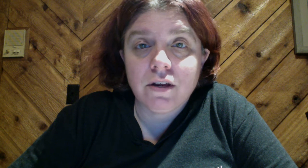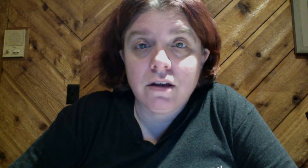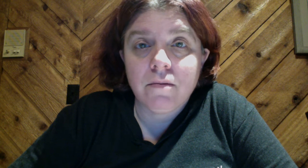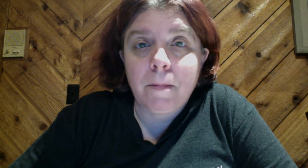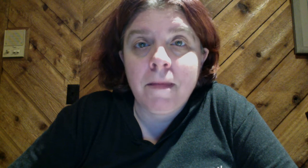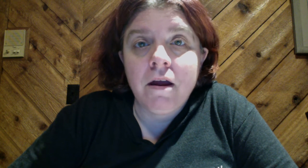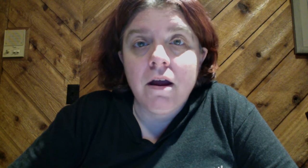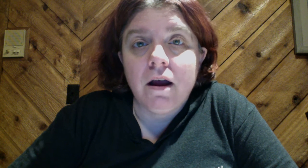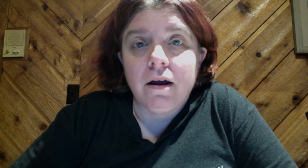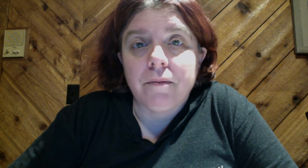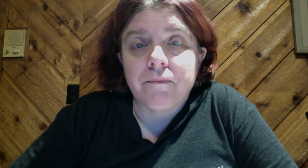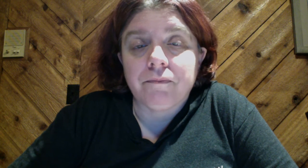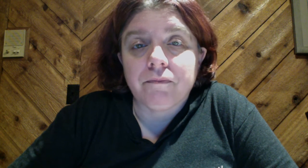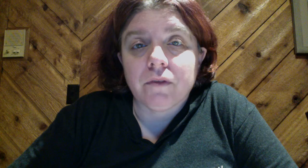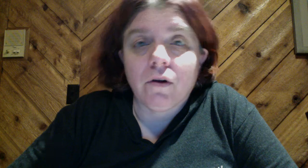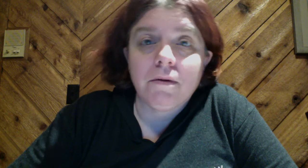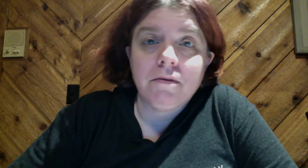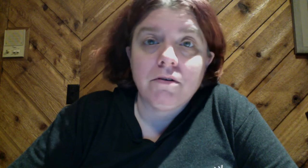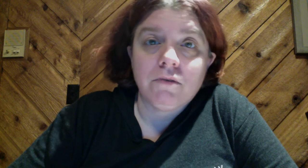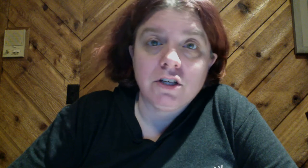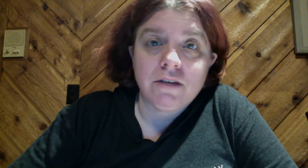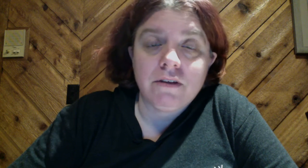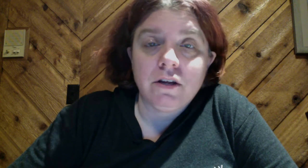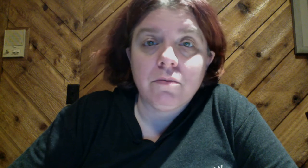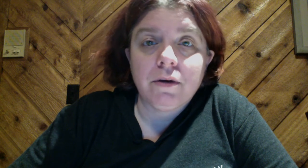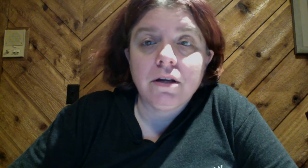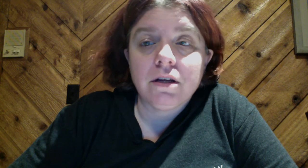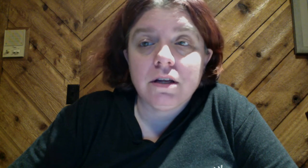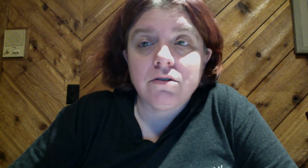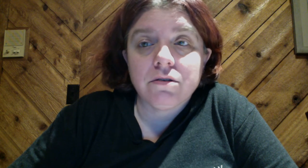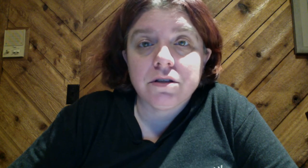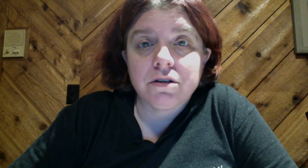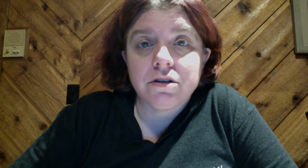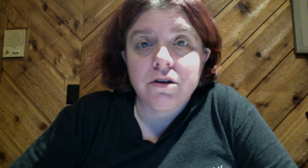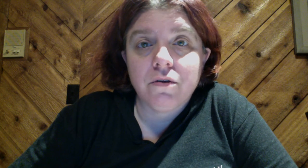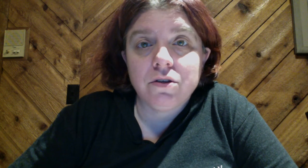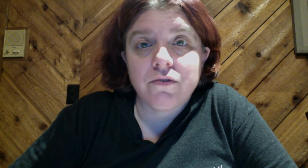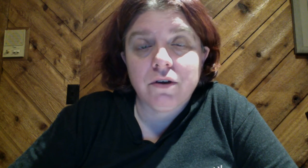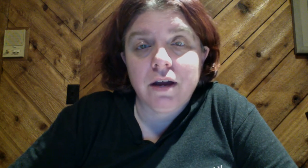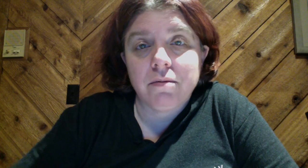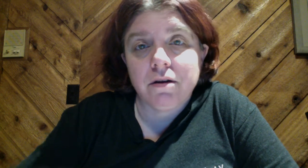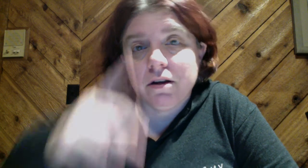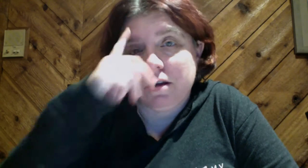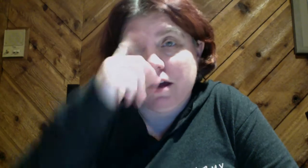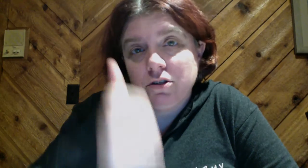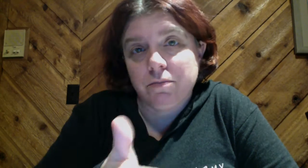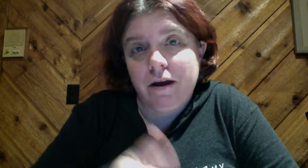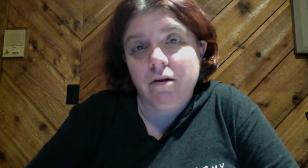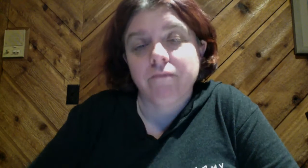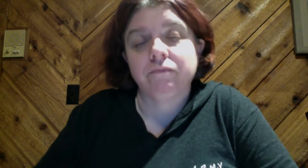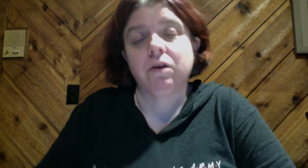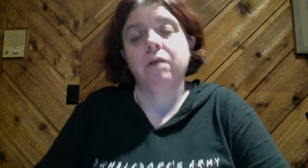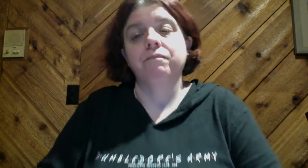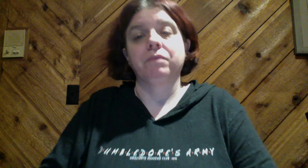video, or maybe you didn't watch that video, but it is always good to know this vocabulary. Knowledge is power. Okay,